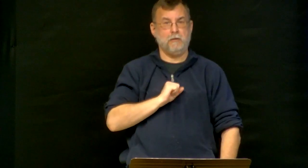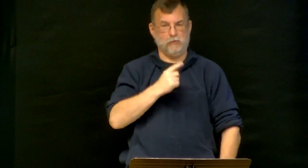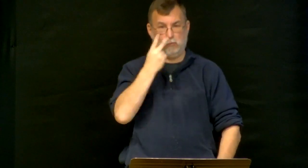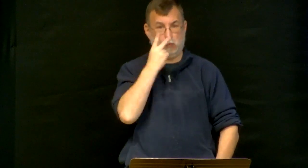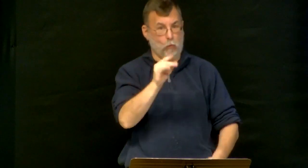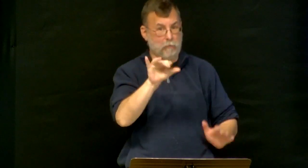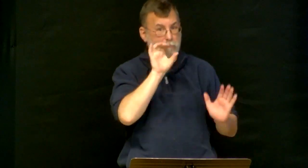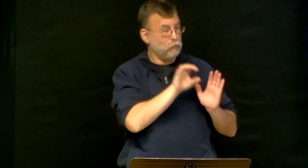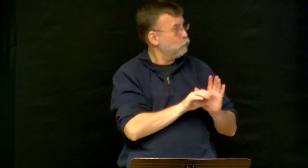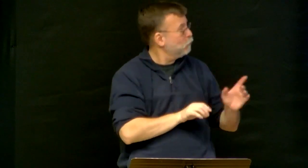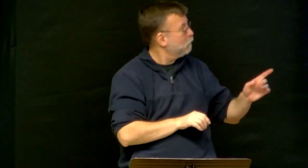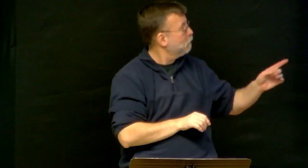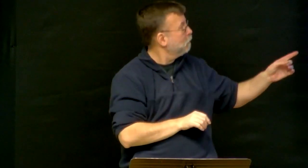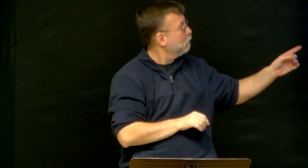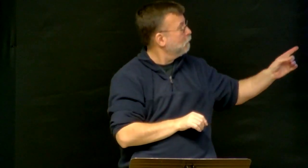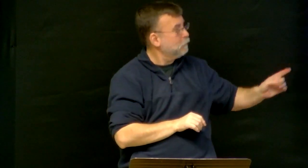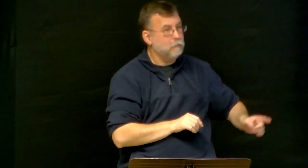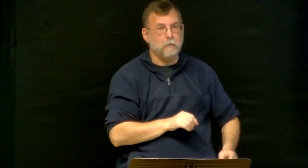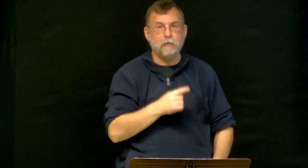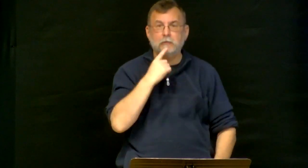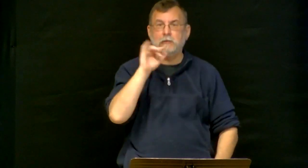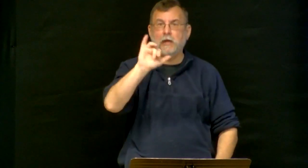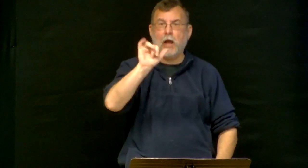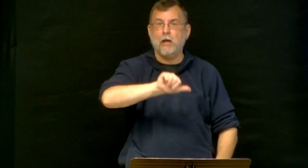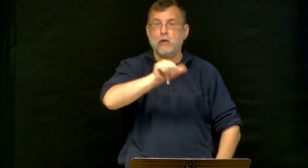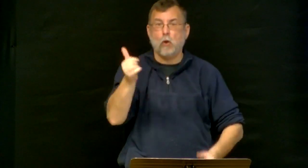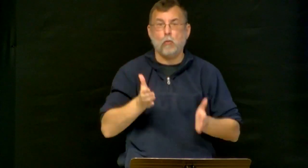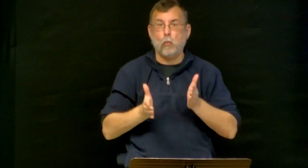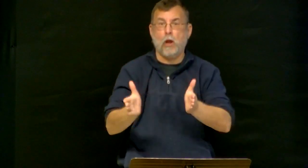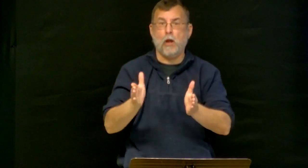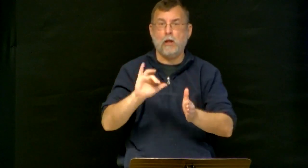And Shannon saw that picture and said,